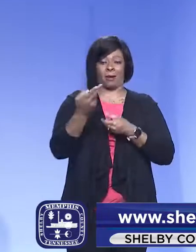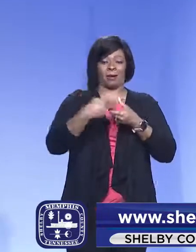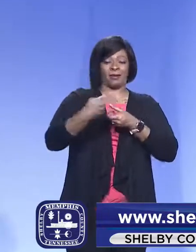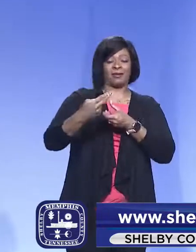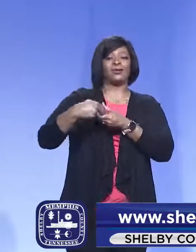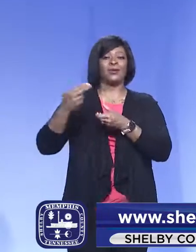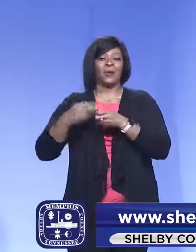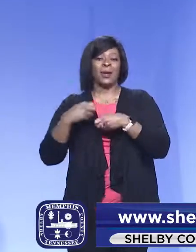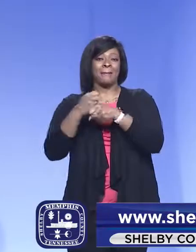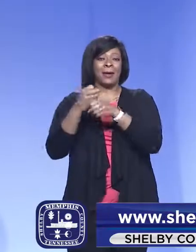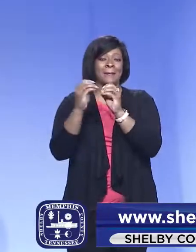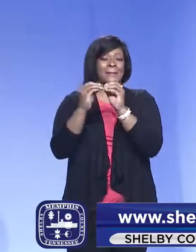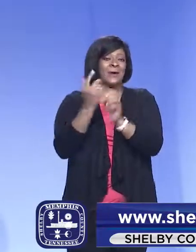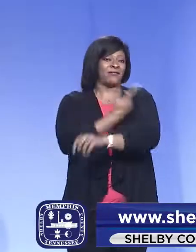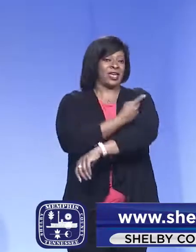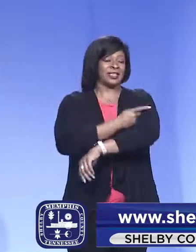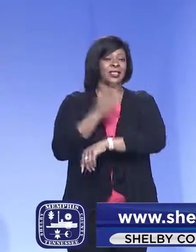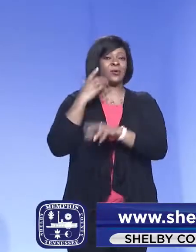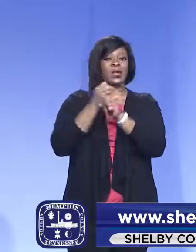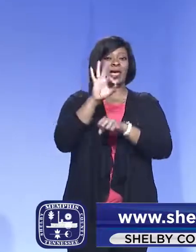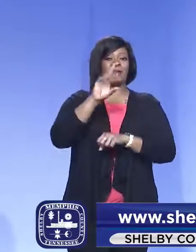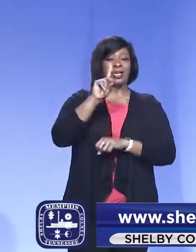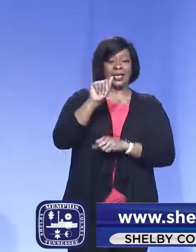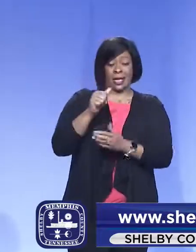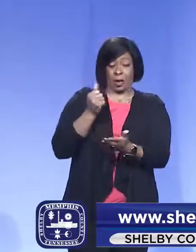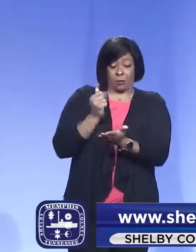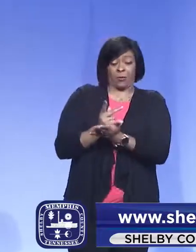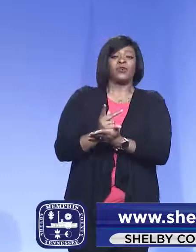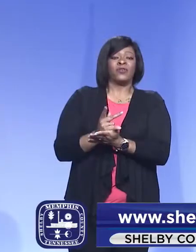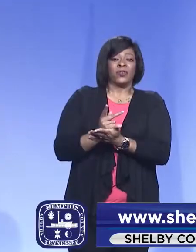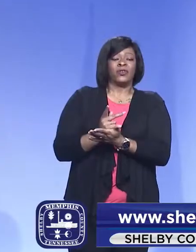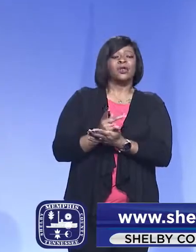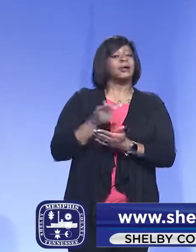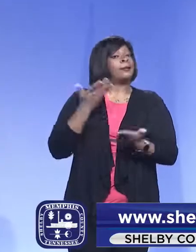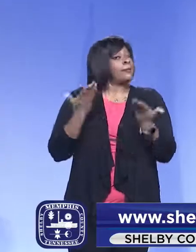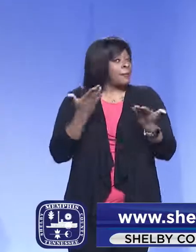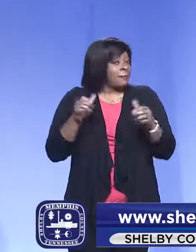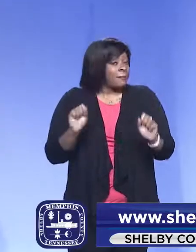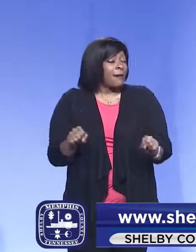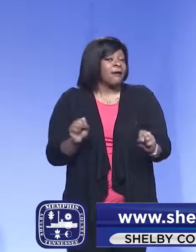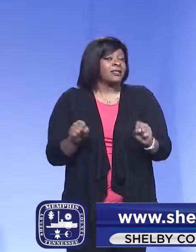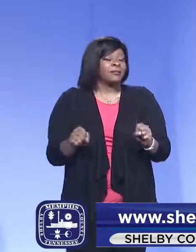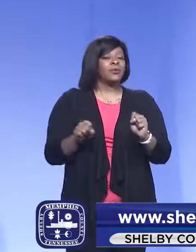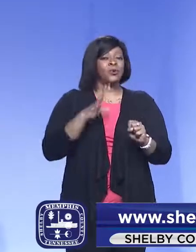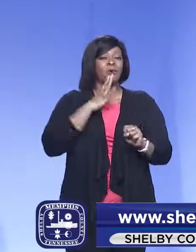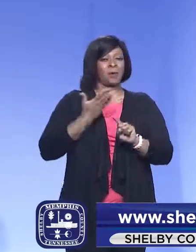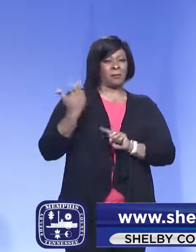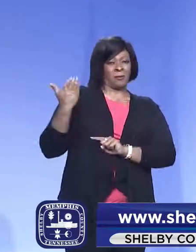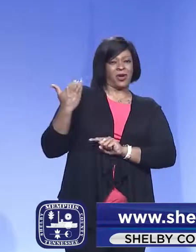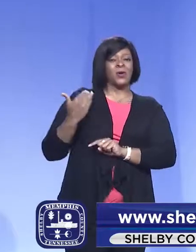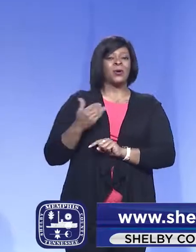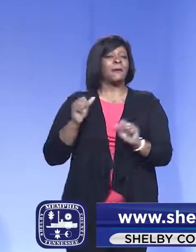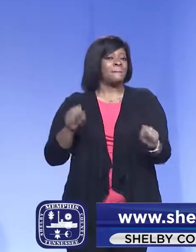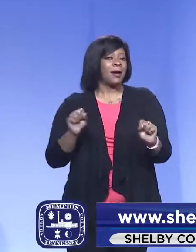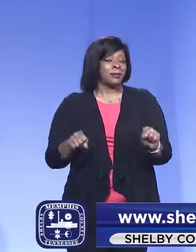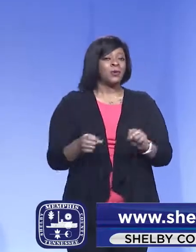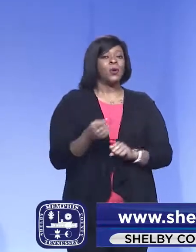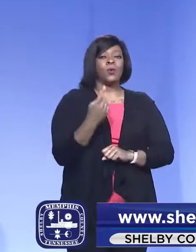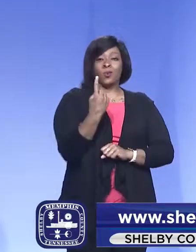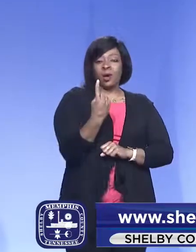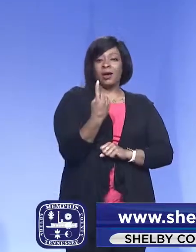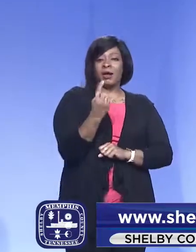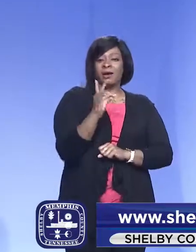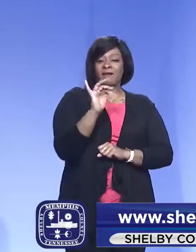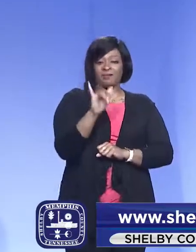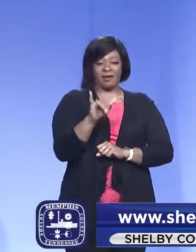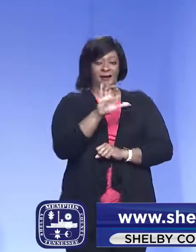because they will have received FDA approval, and it is possible, and we were just talking a moment ago, it's possible that one of